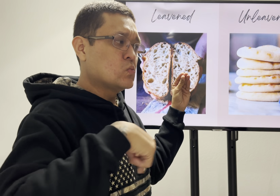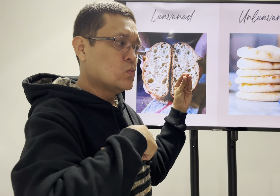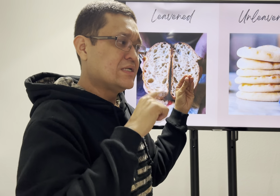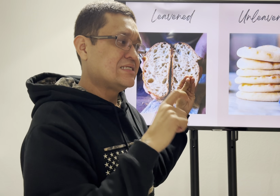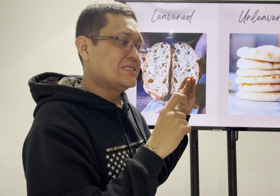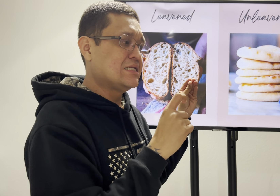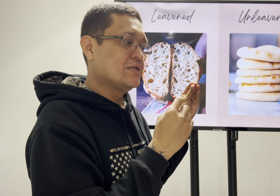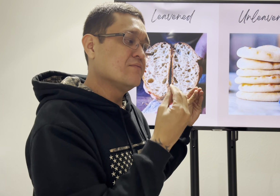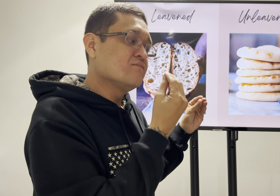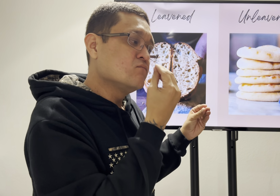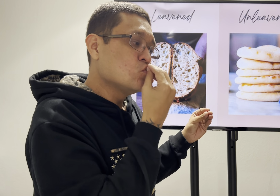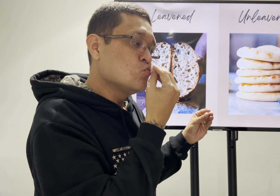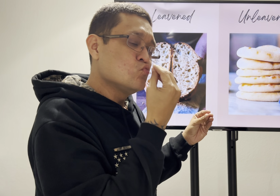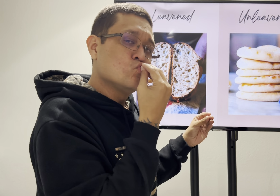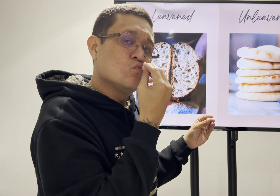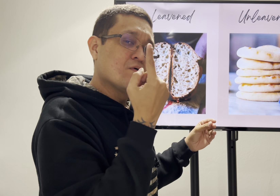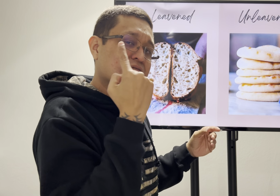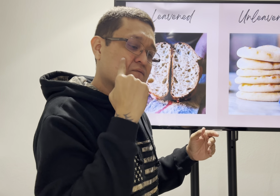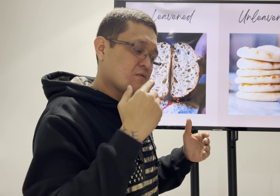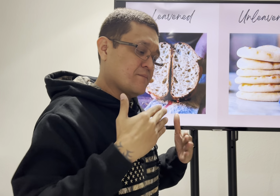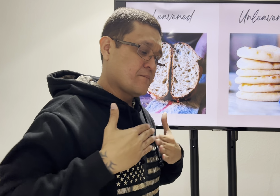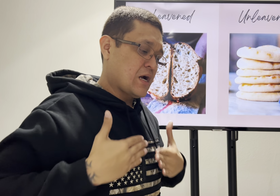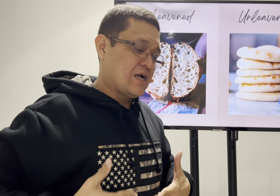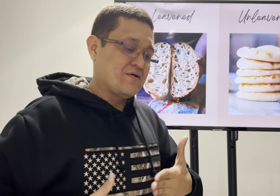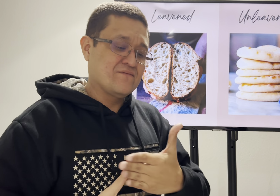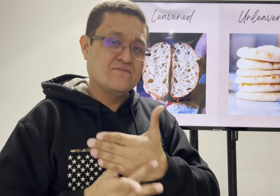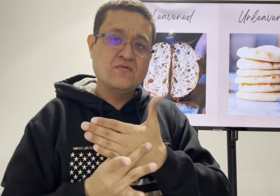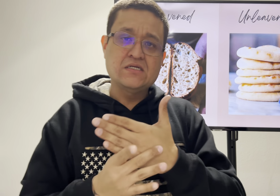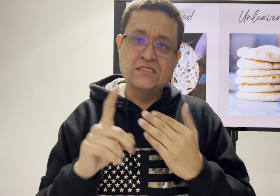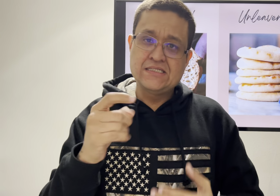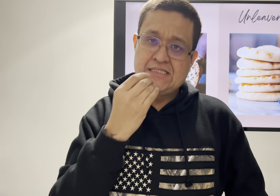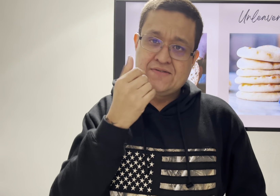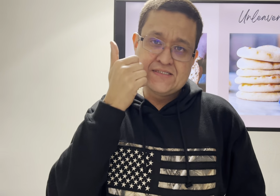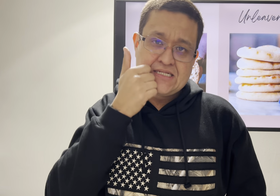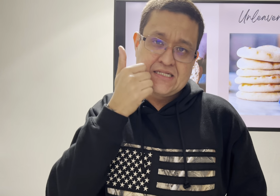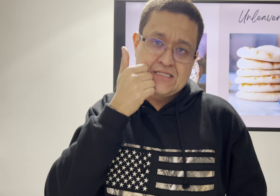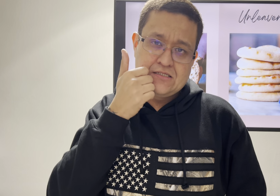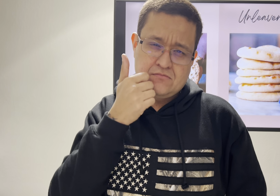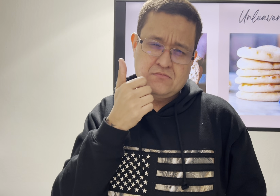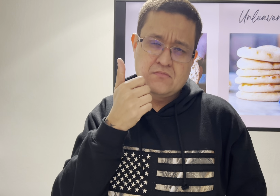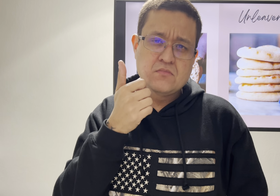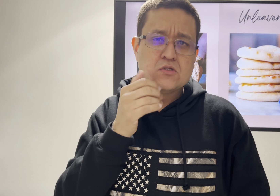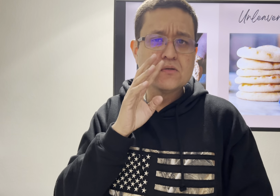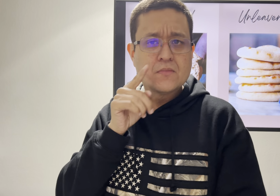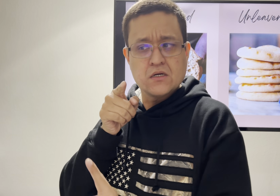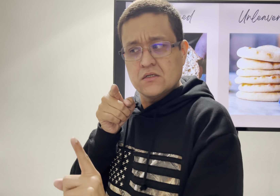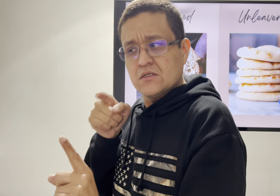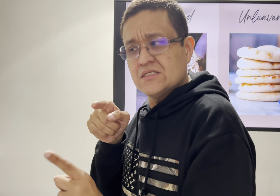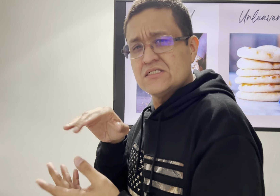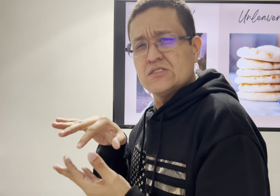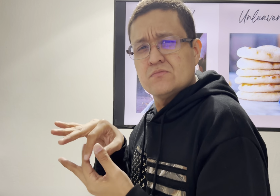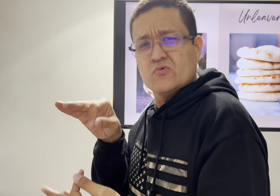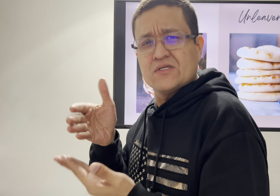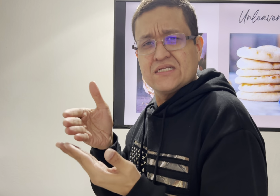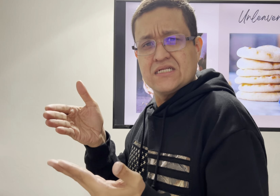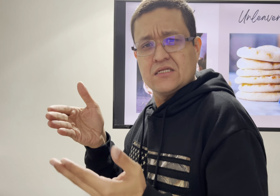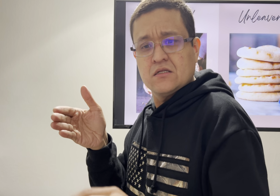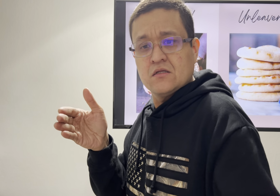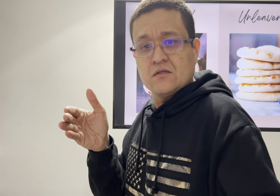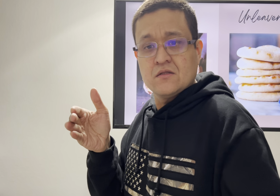And yes, as physical beings, we eat bread for our physical flesh. We have to eat every day. But